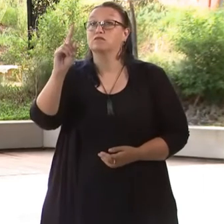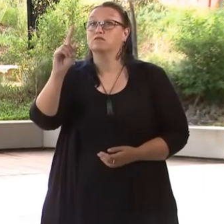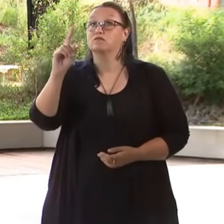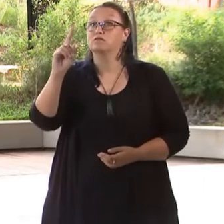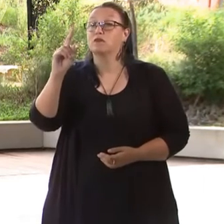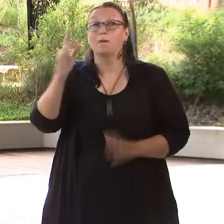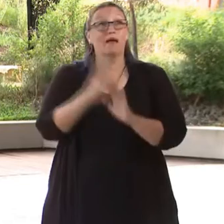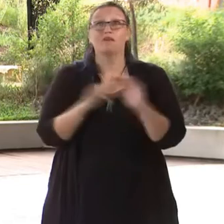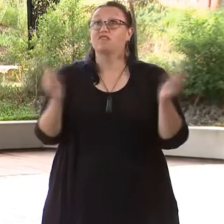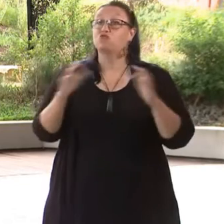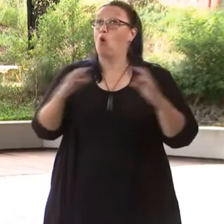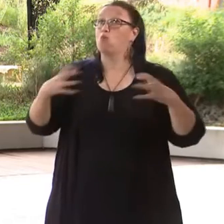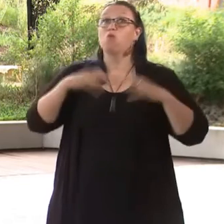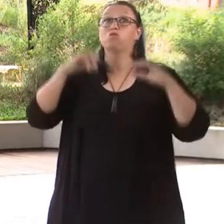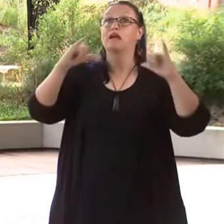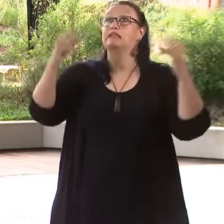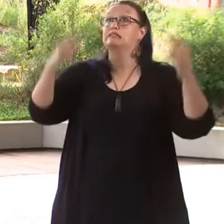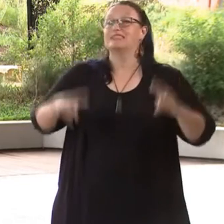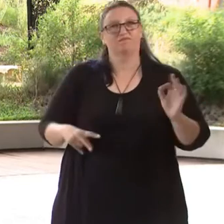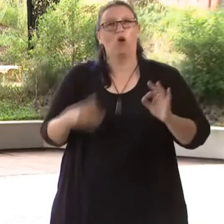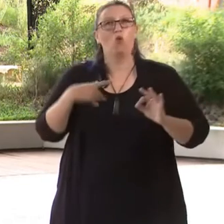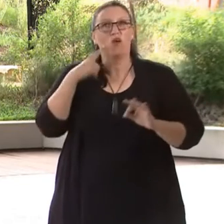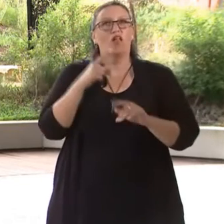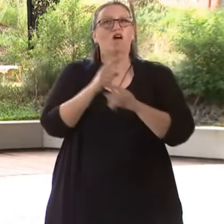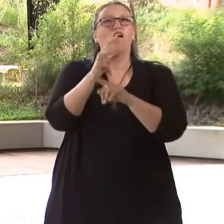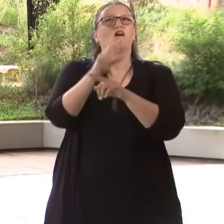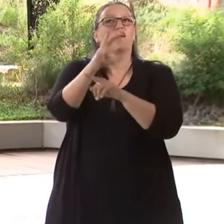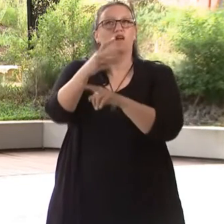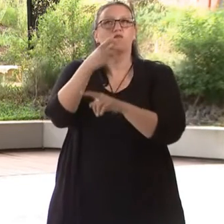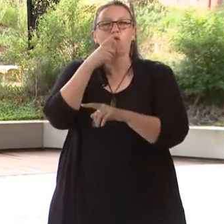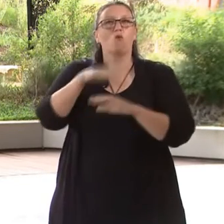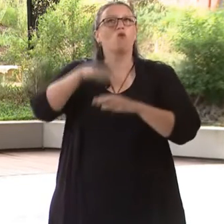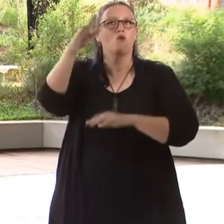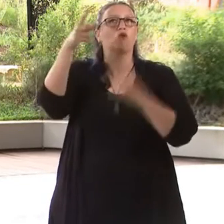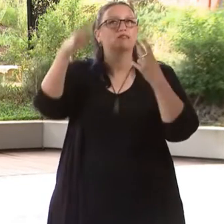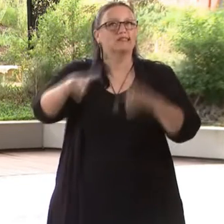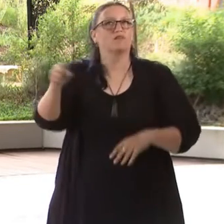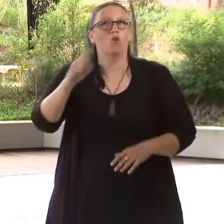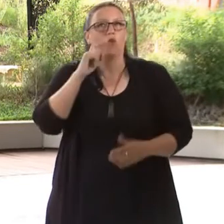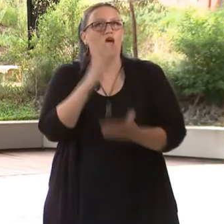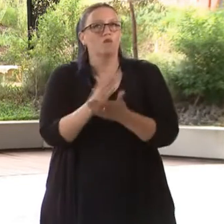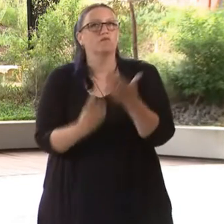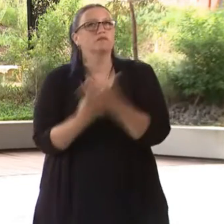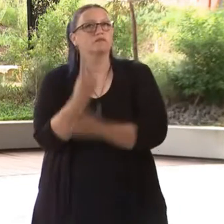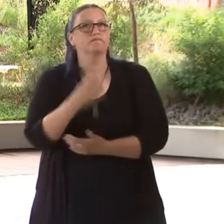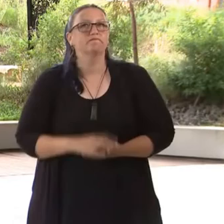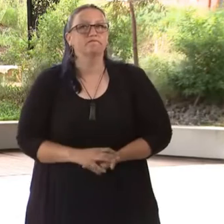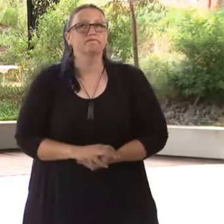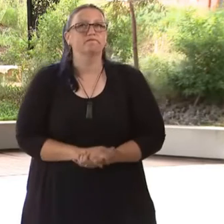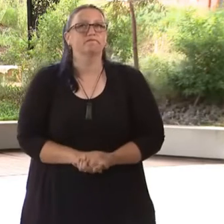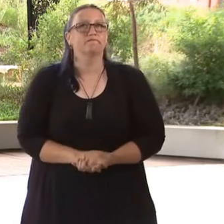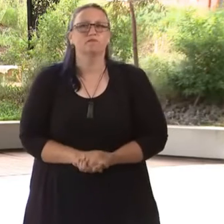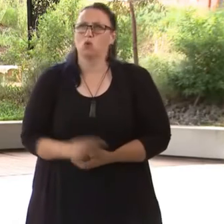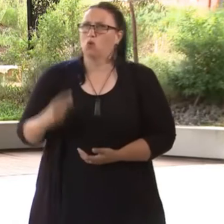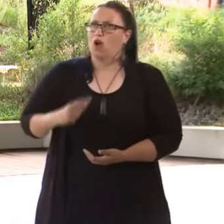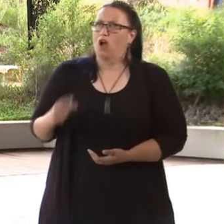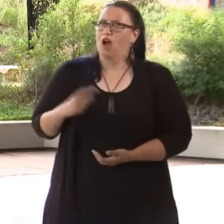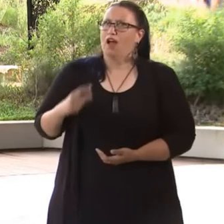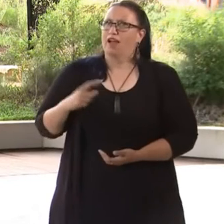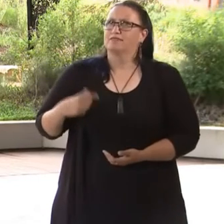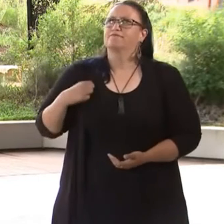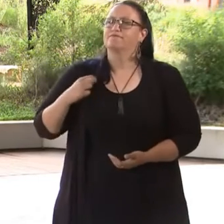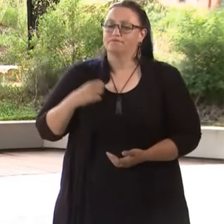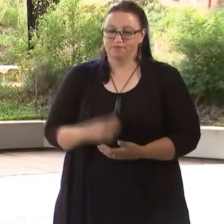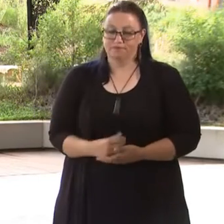coming weeks, and I just wanted to take a moment to explain why that is the case. There is a significant lag between cases